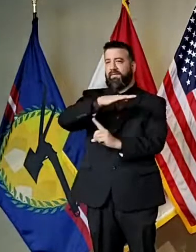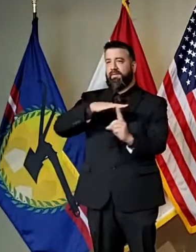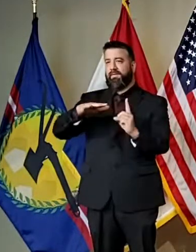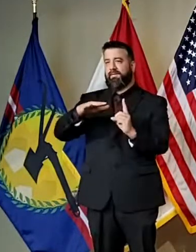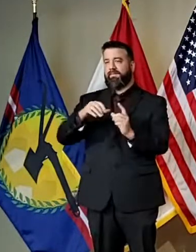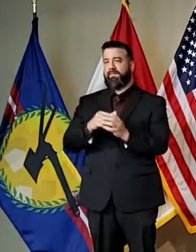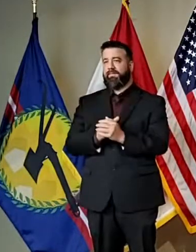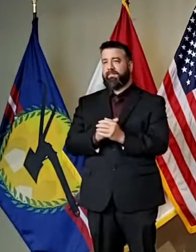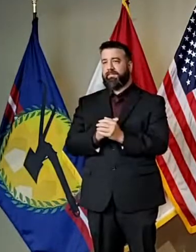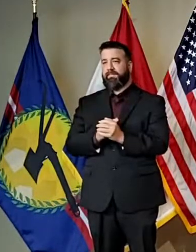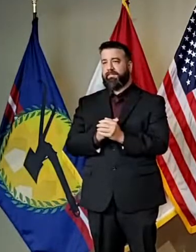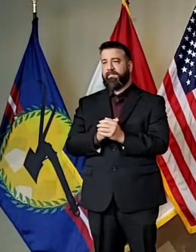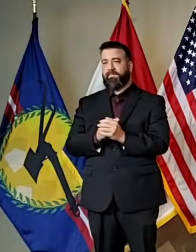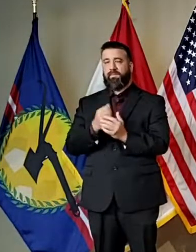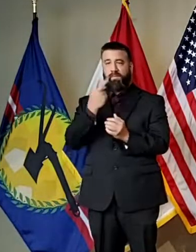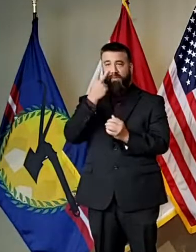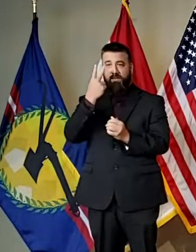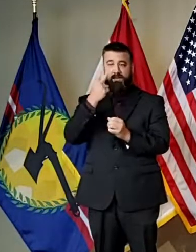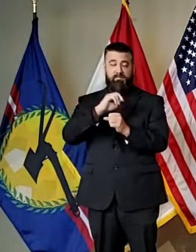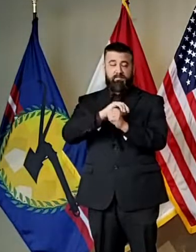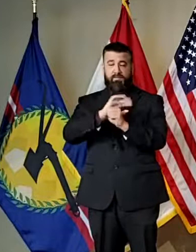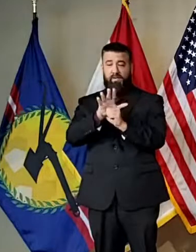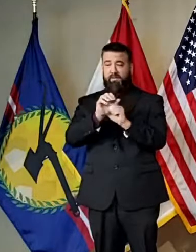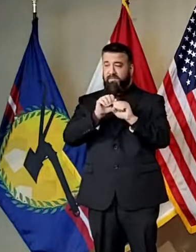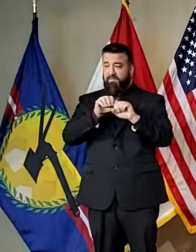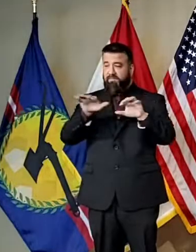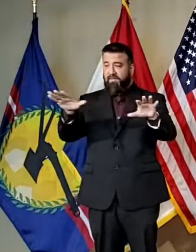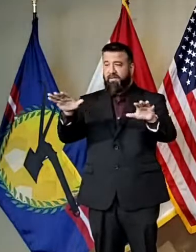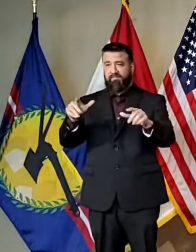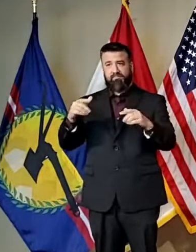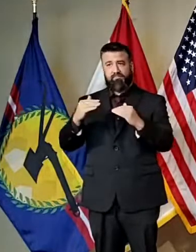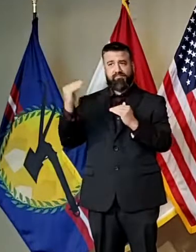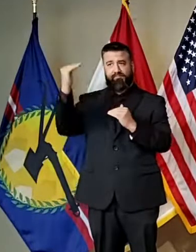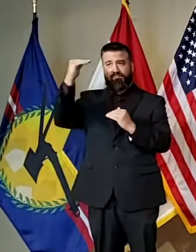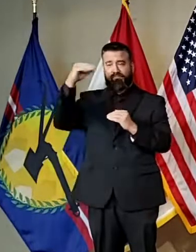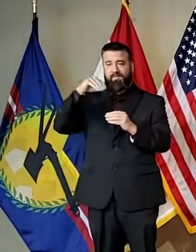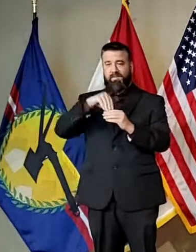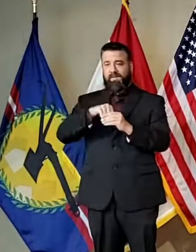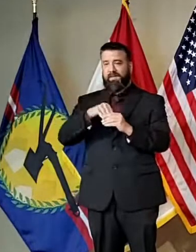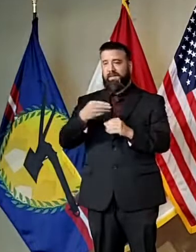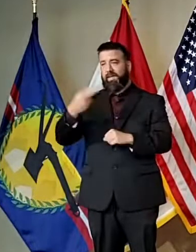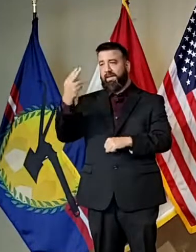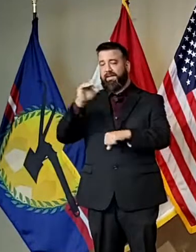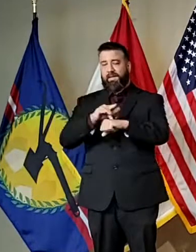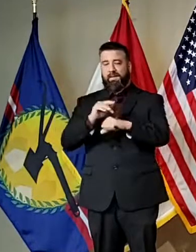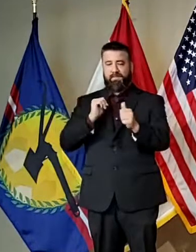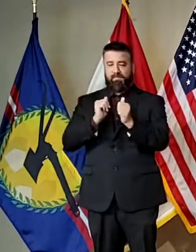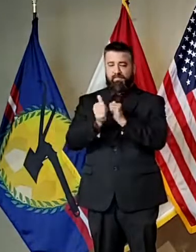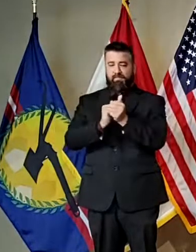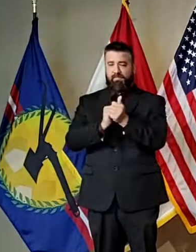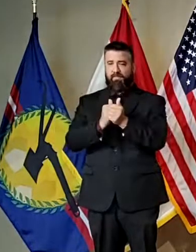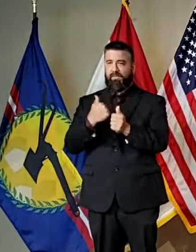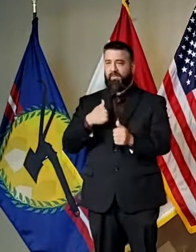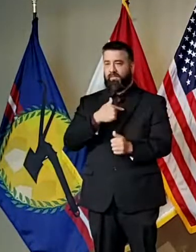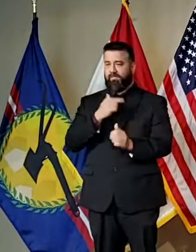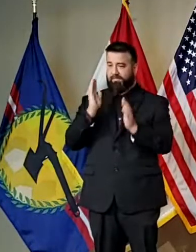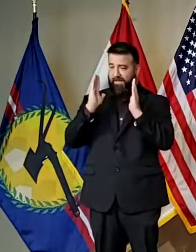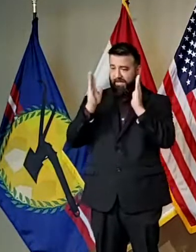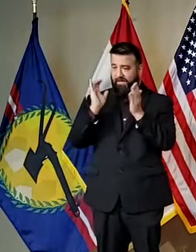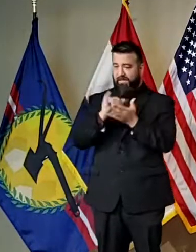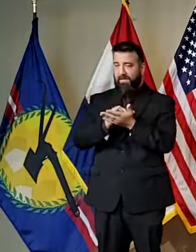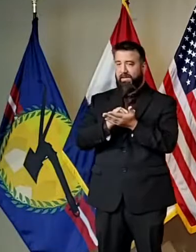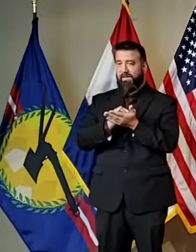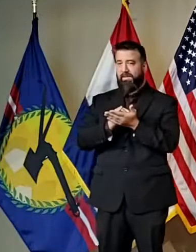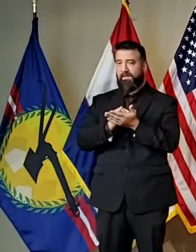the country with transmission among high contact sports, and we're sensitive to that. It's important that we keep the rate down to